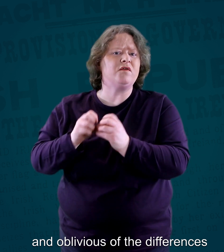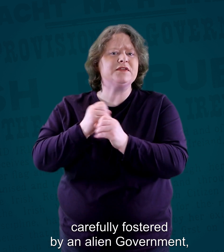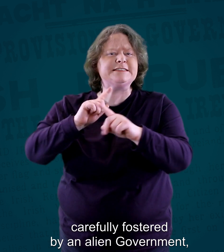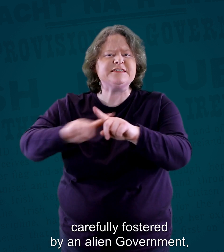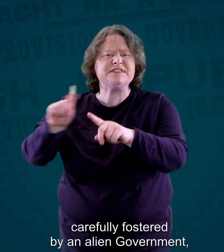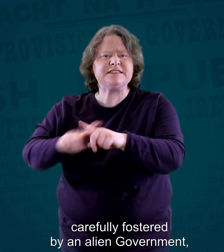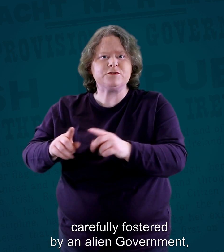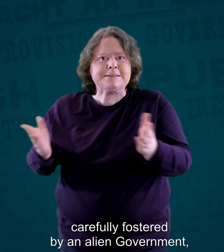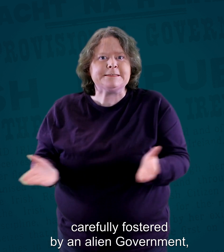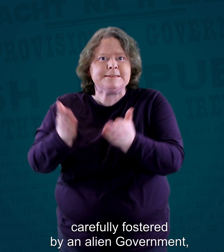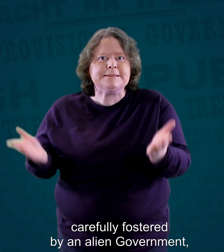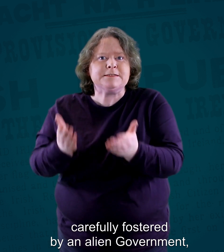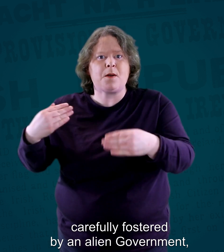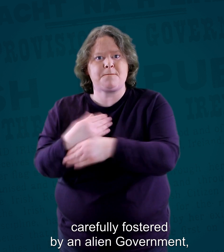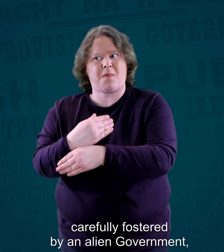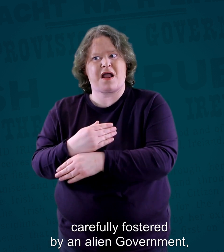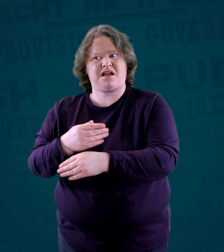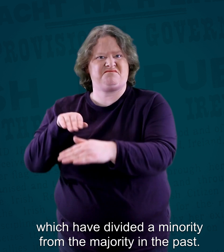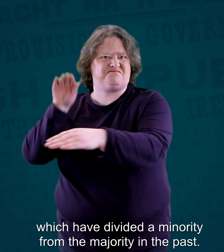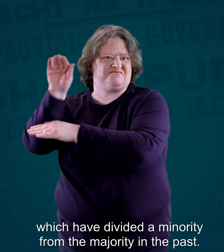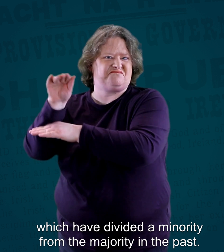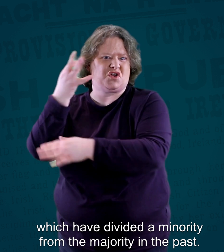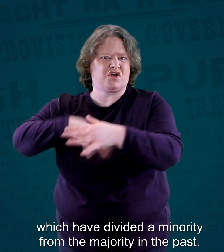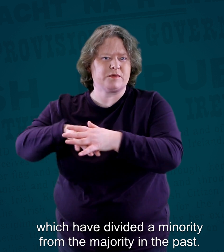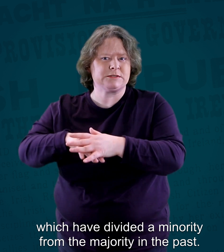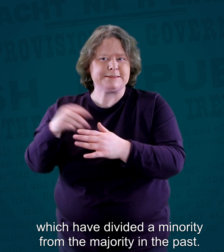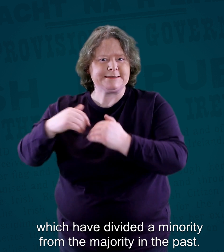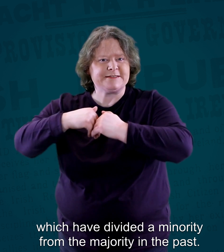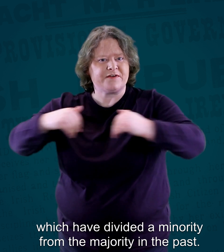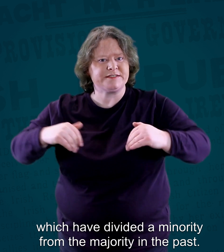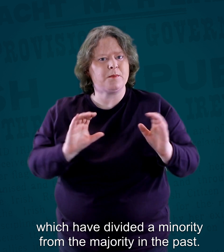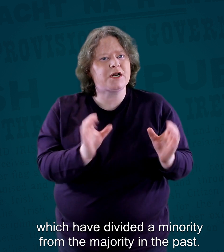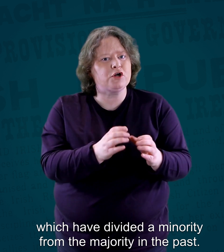fostered by an alien government, which have divided a minority from the majority in the past.